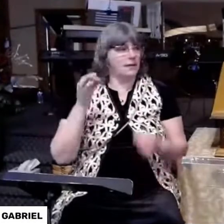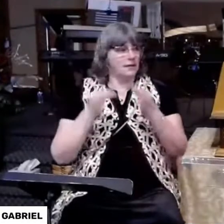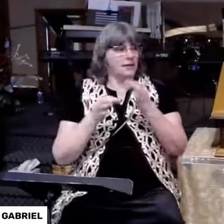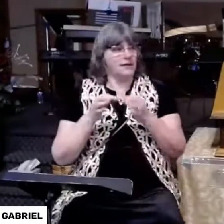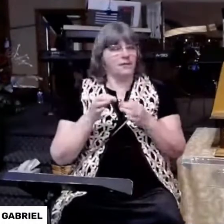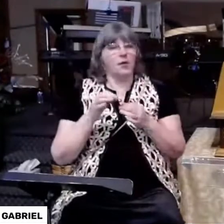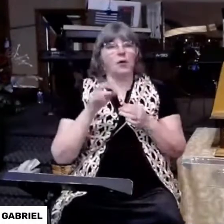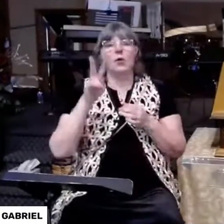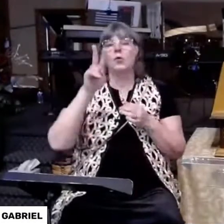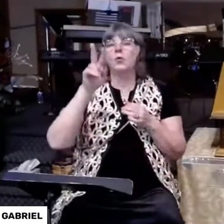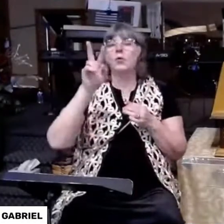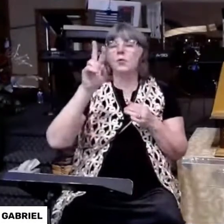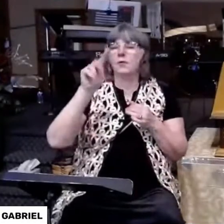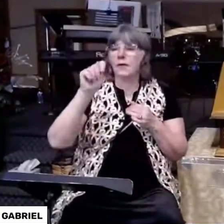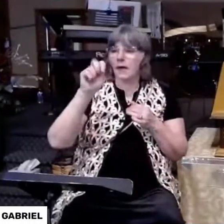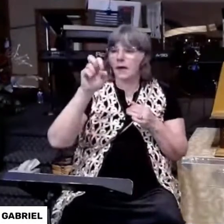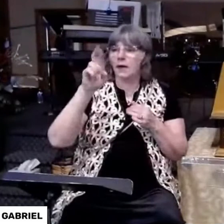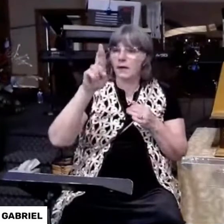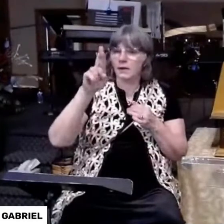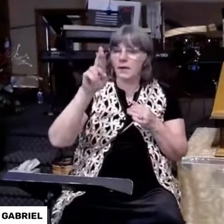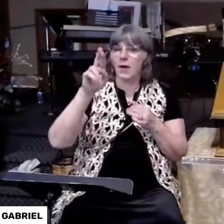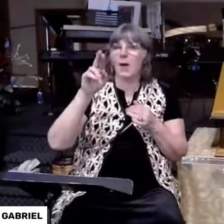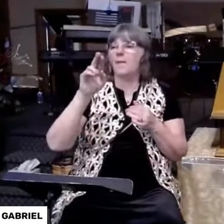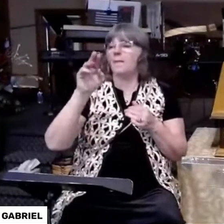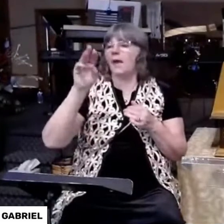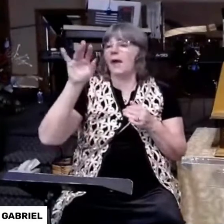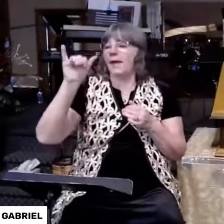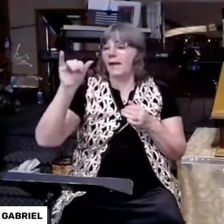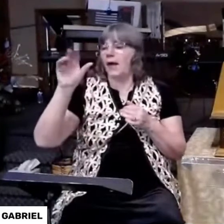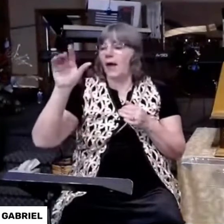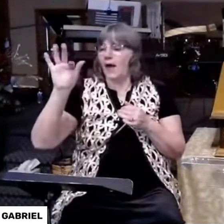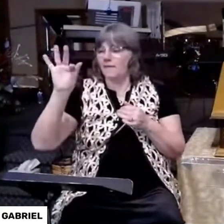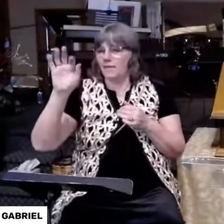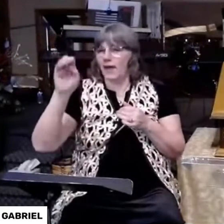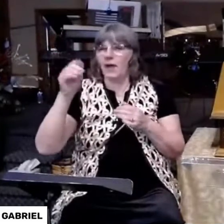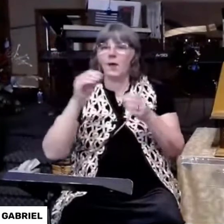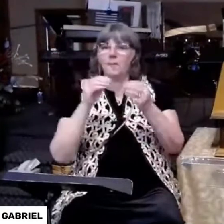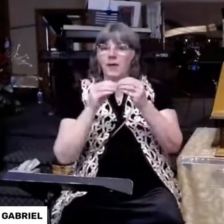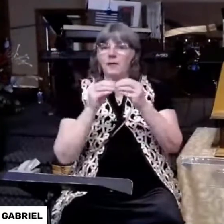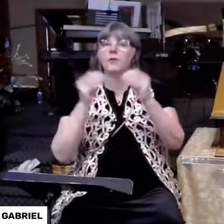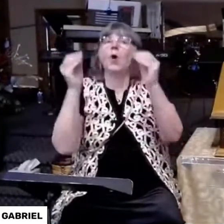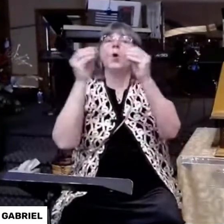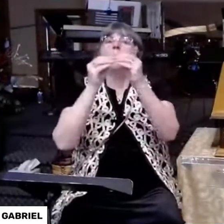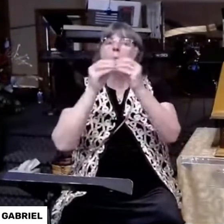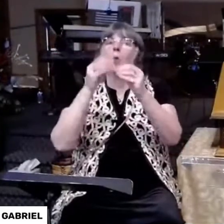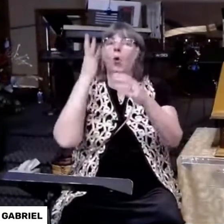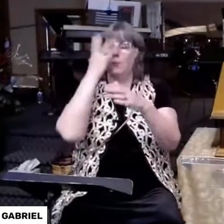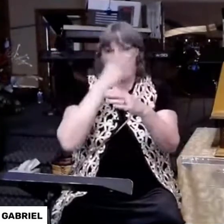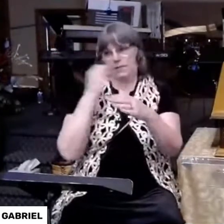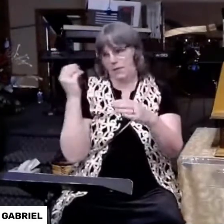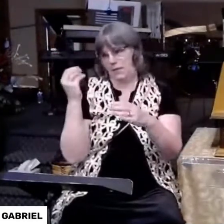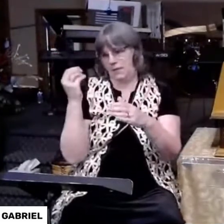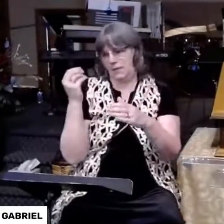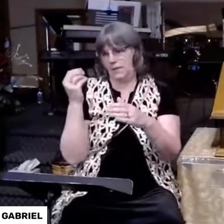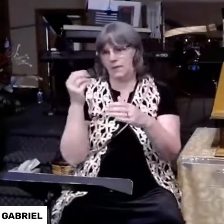Yoter Yafe means more beautiful. Beautifuler. No, we don't do that. So,